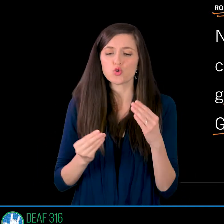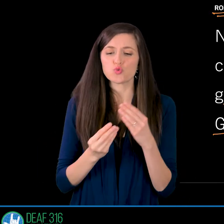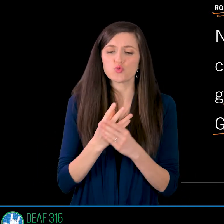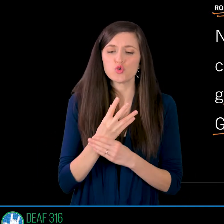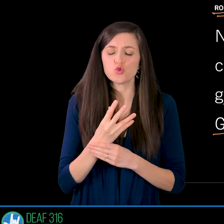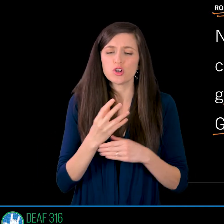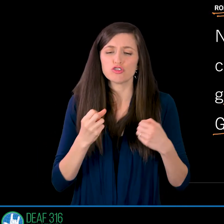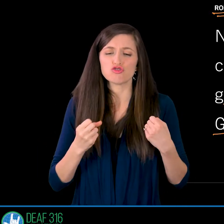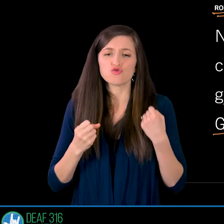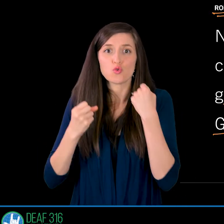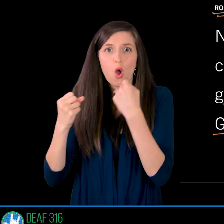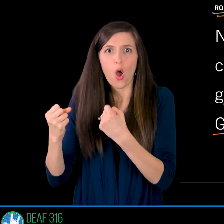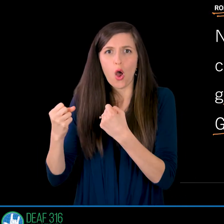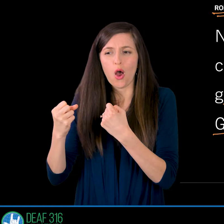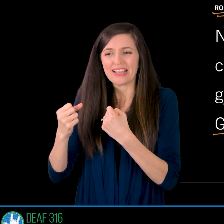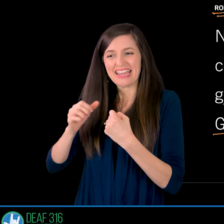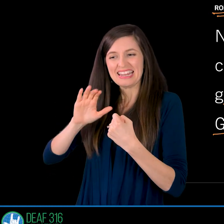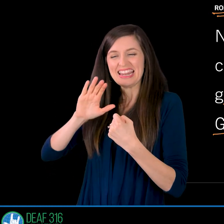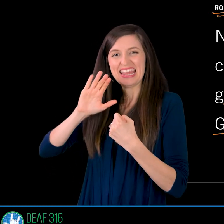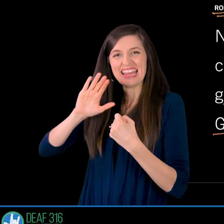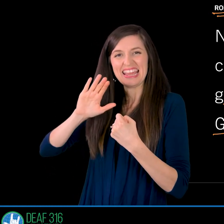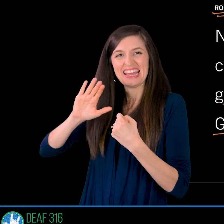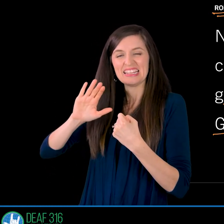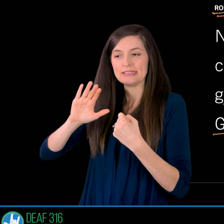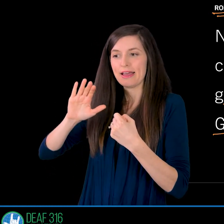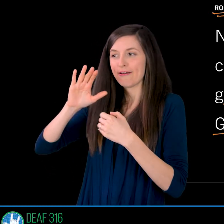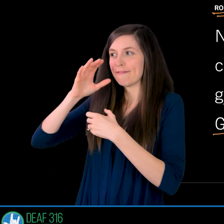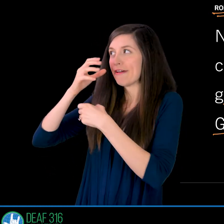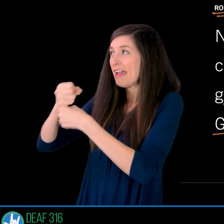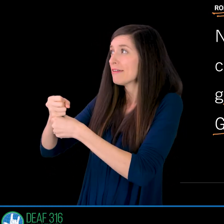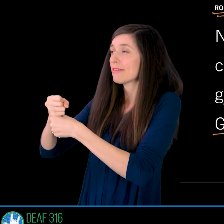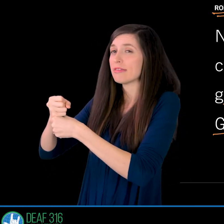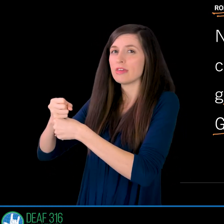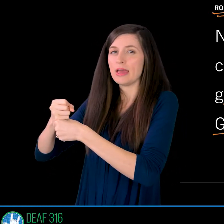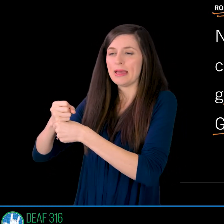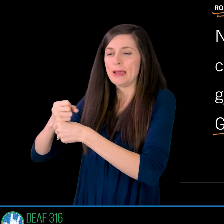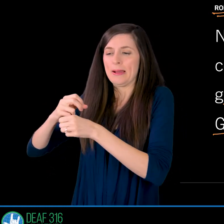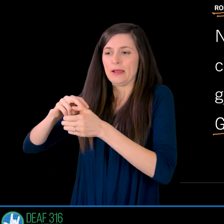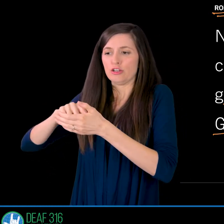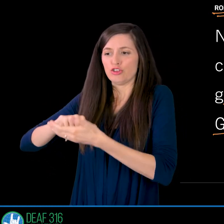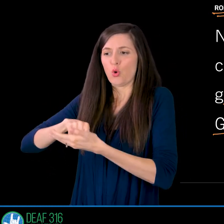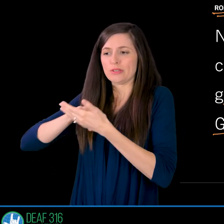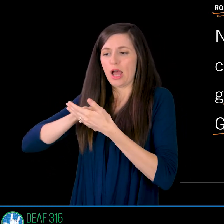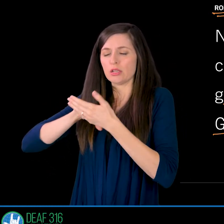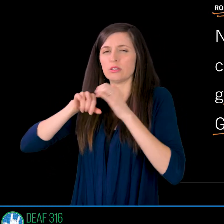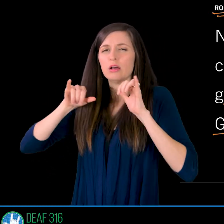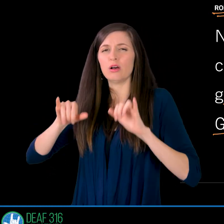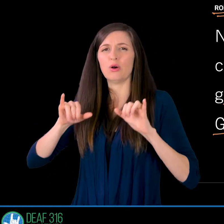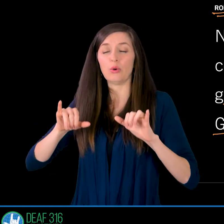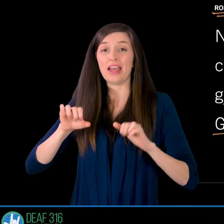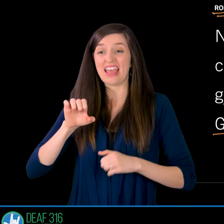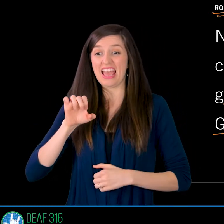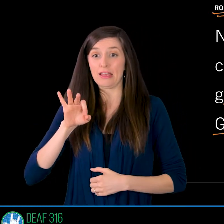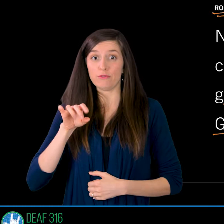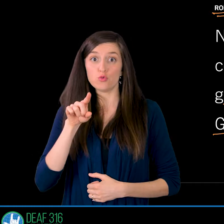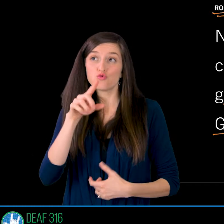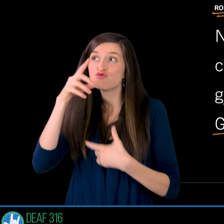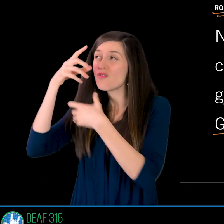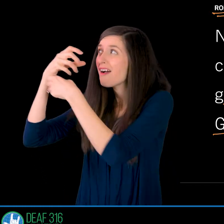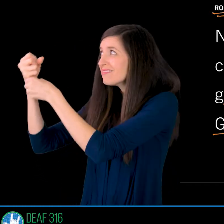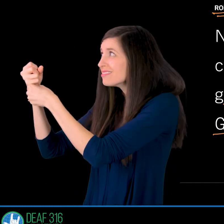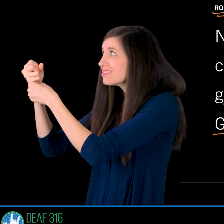grew strong in his faith, giving glory to God, implies that when you